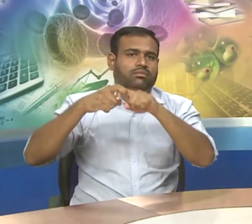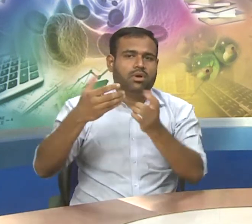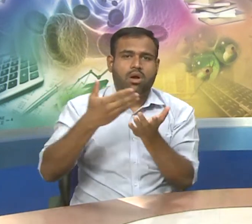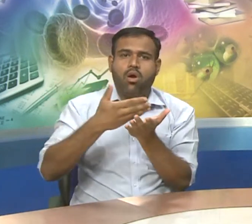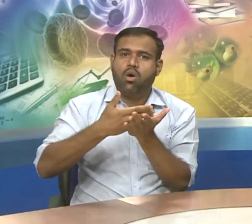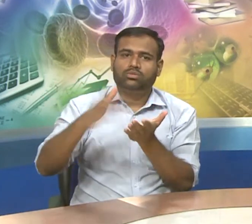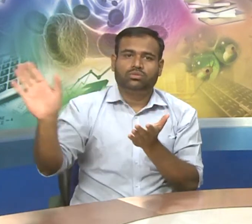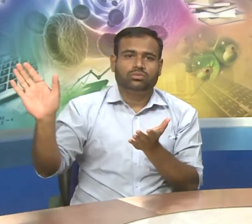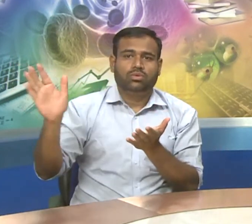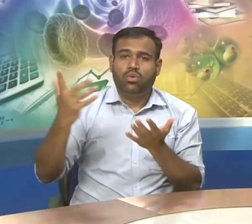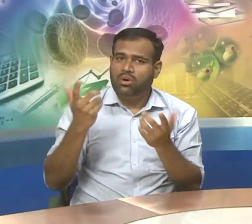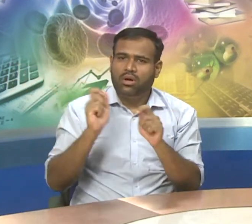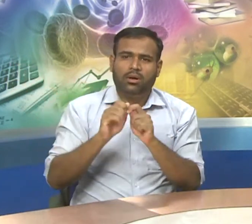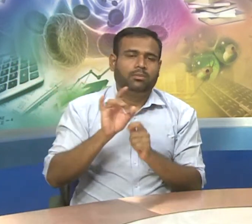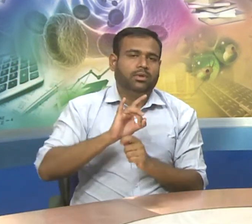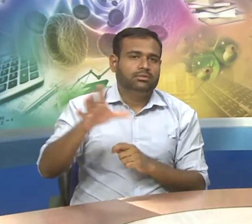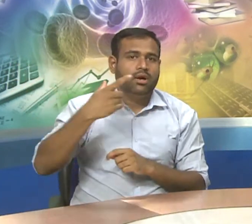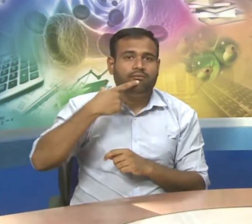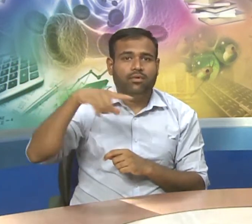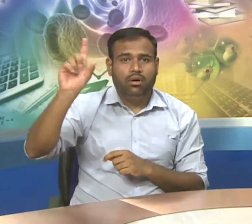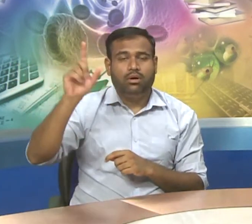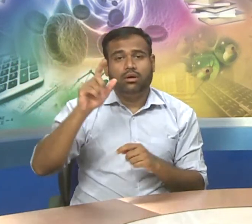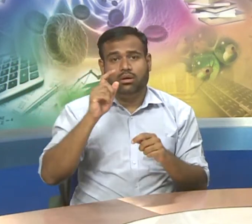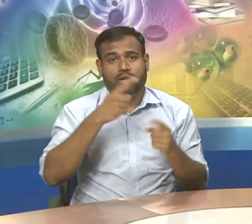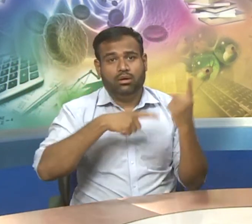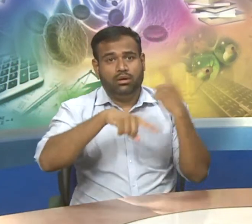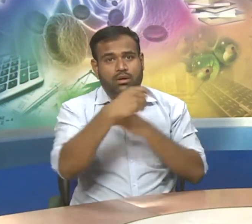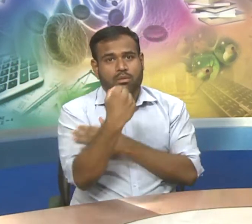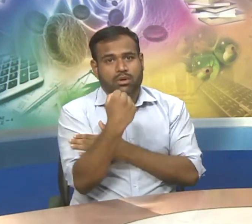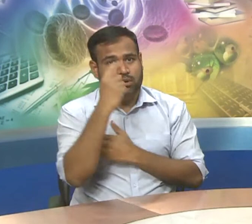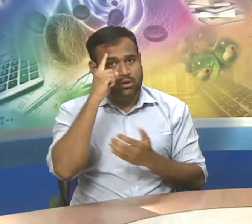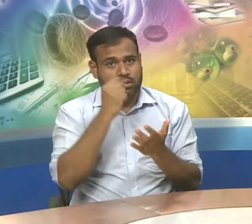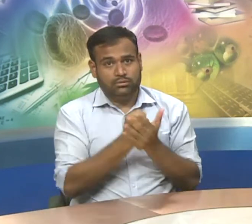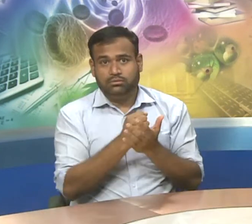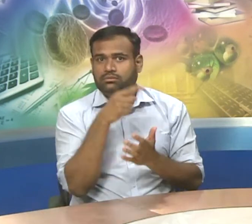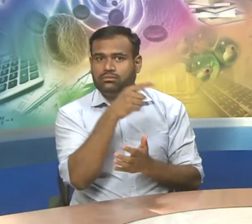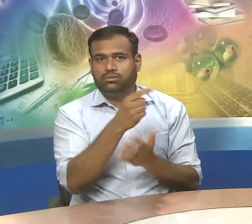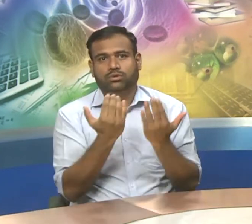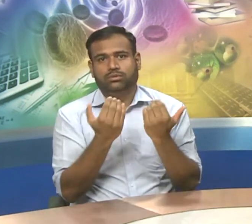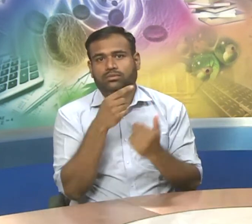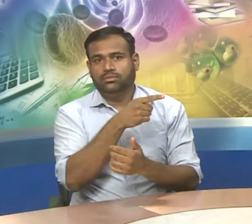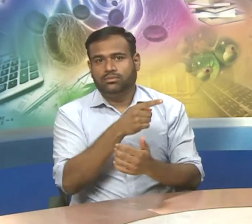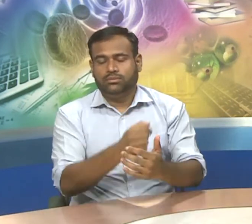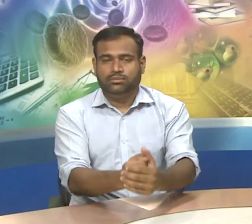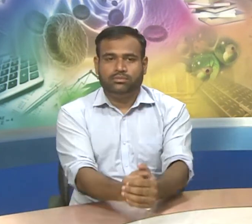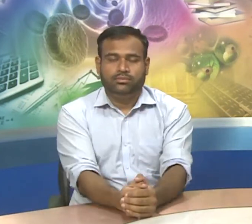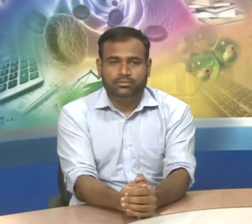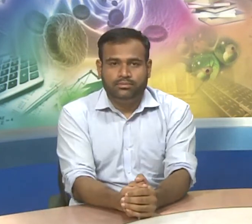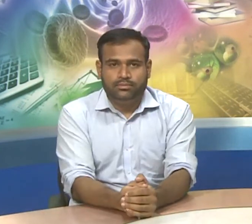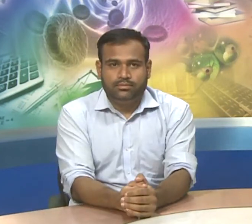procedure. So it is a kind of power of the president.